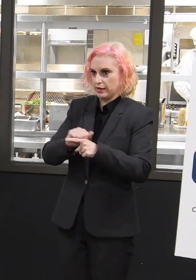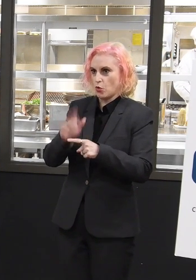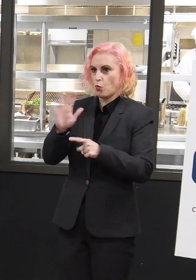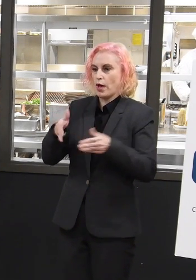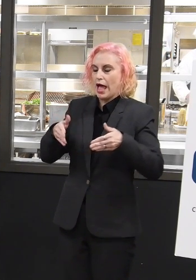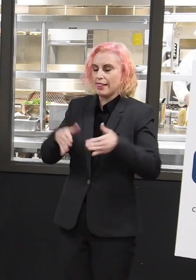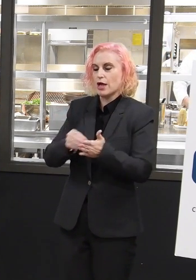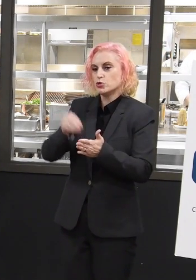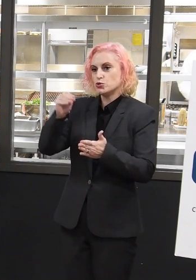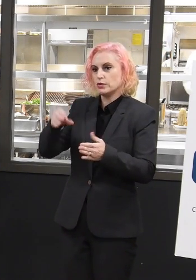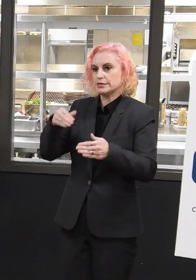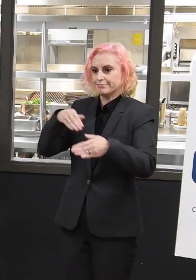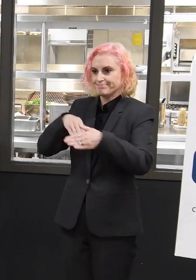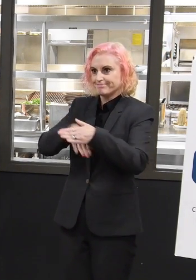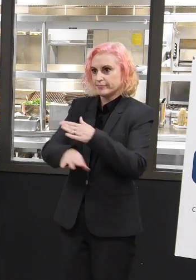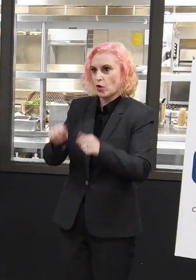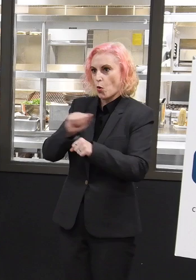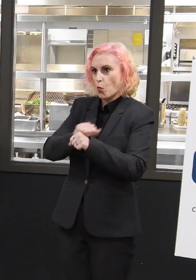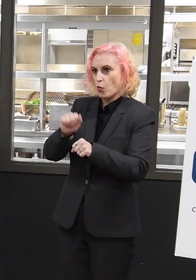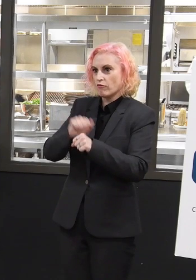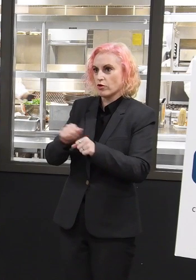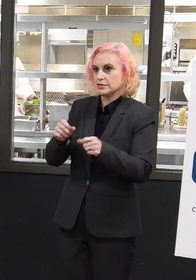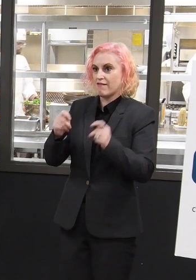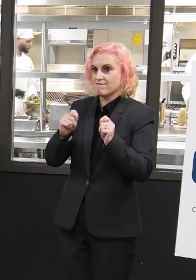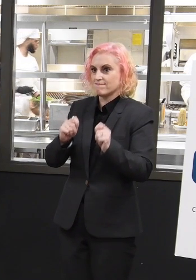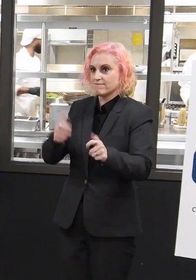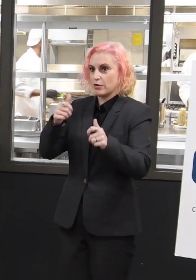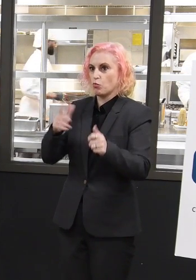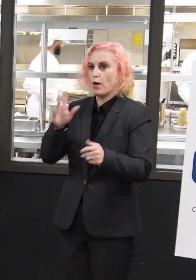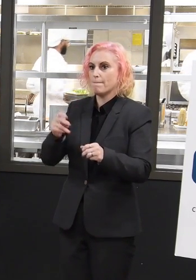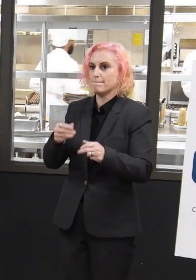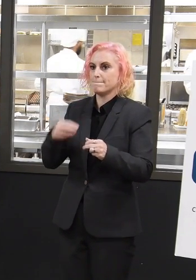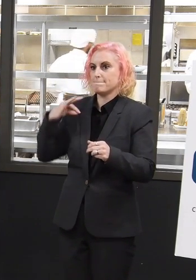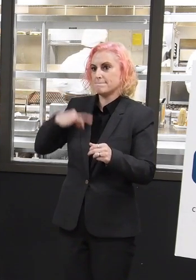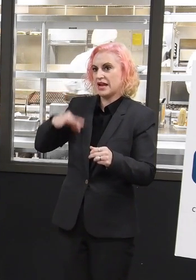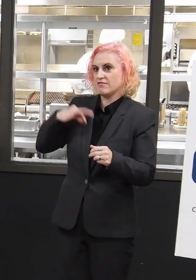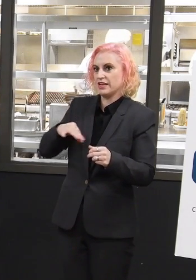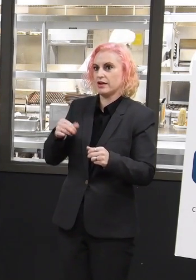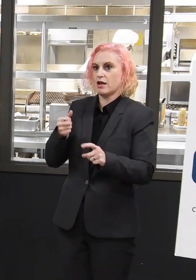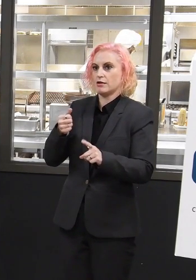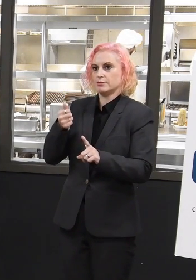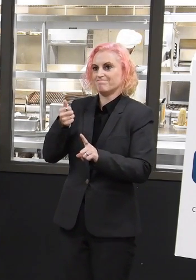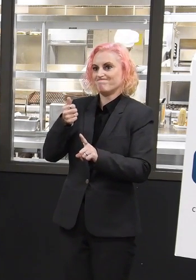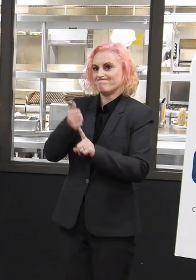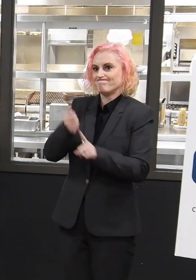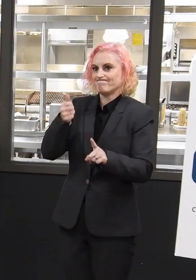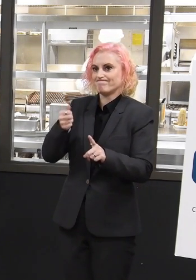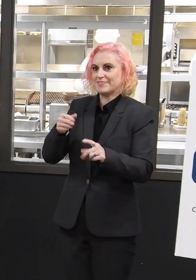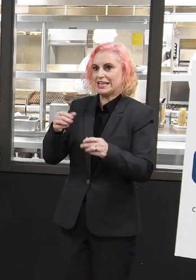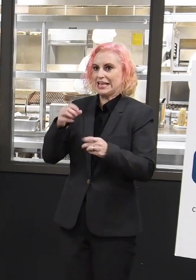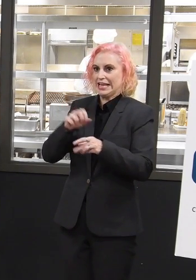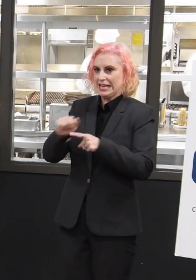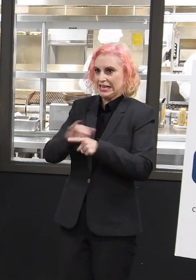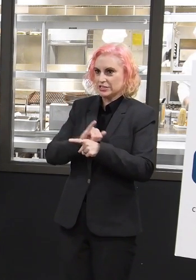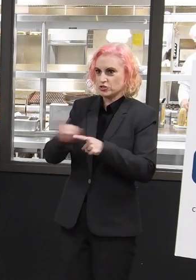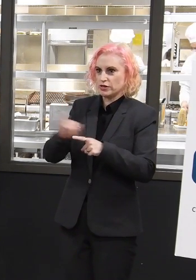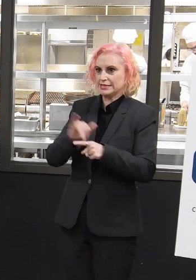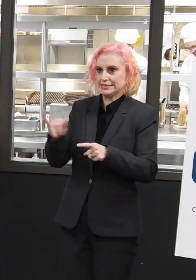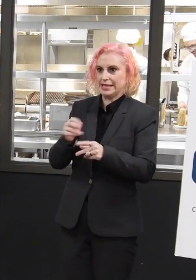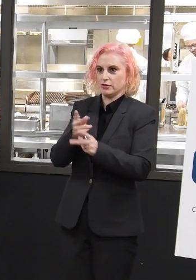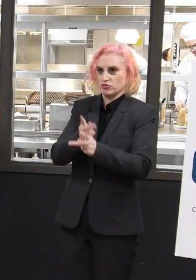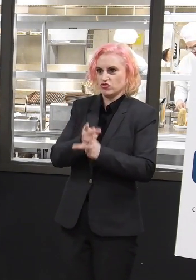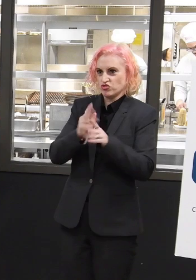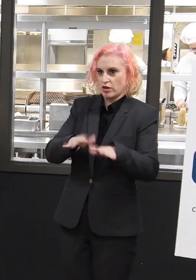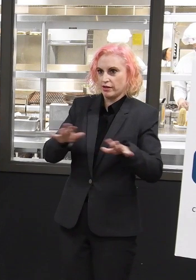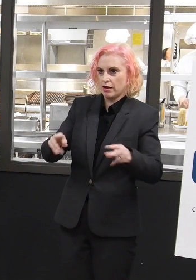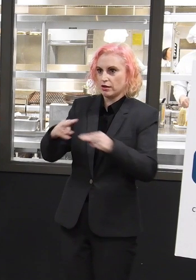and will benefit our hardest-hit industries such as health, construction, and childcare. This funding will provide the staff